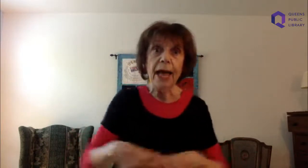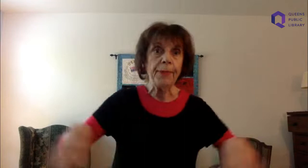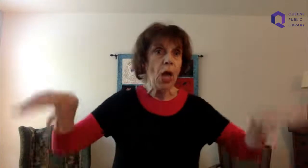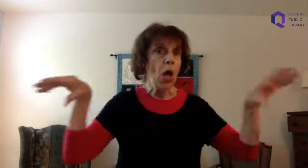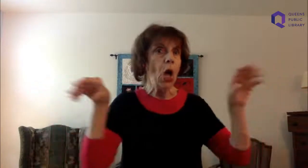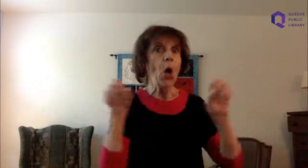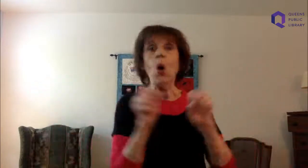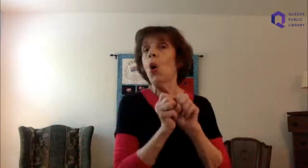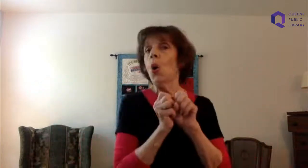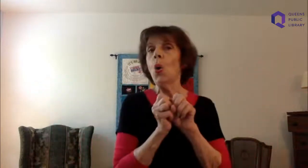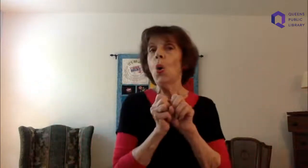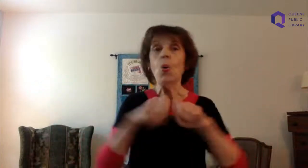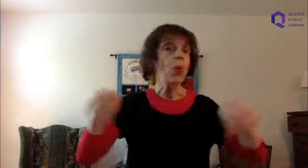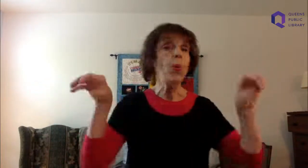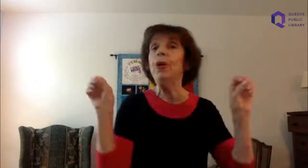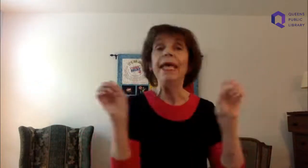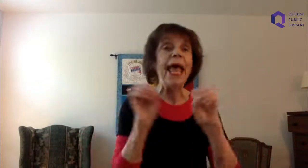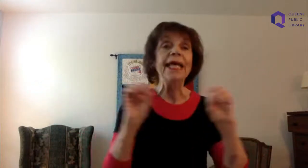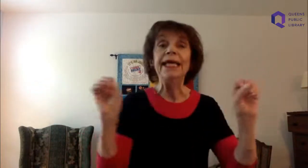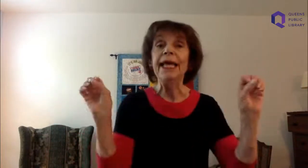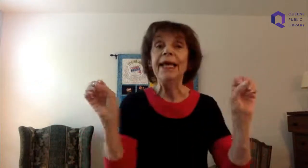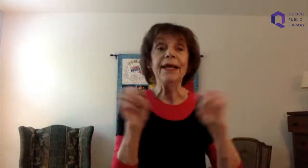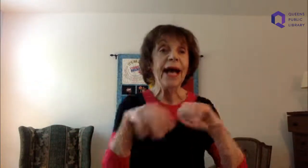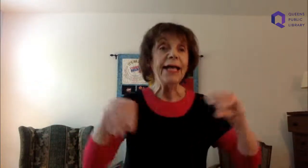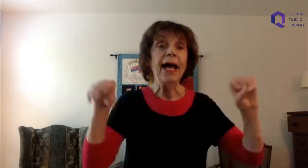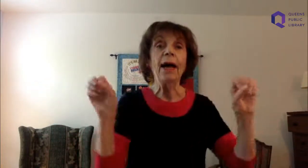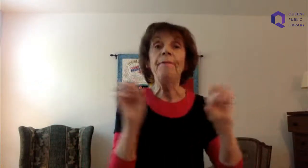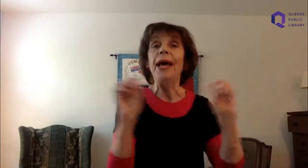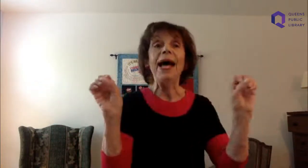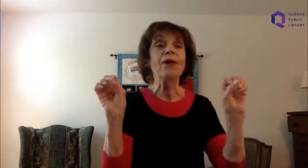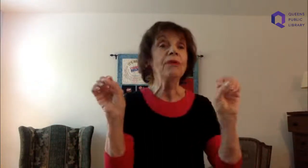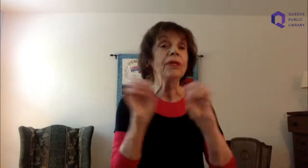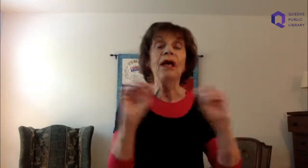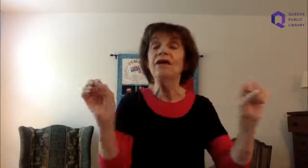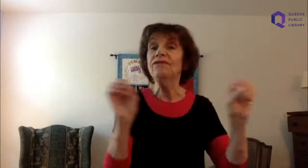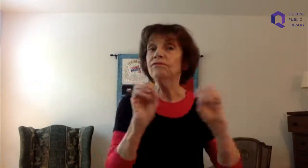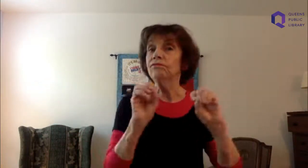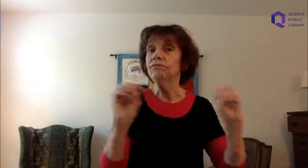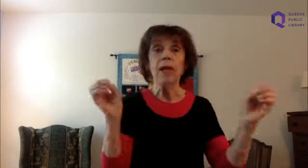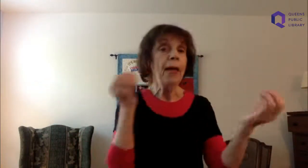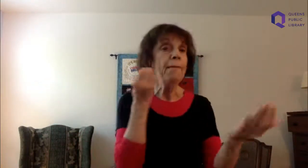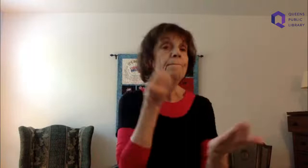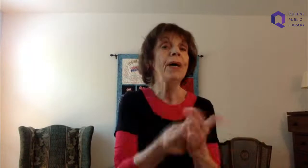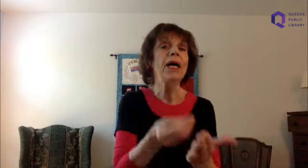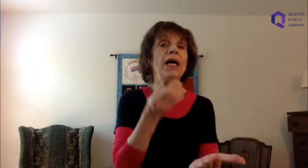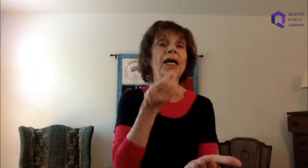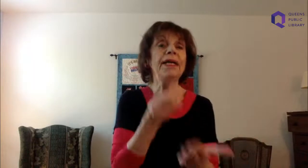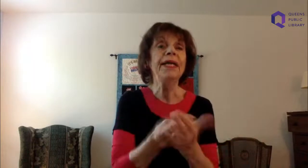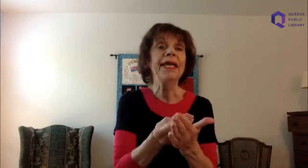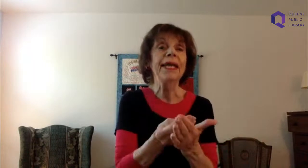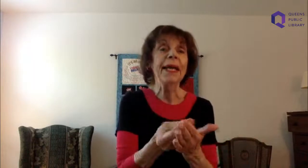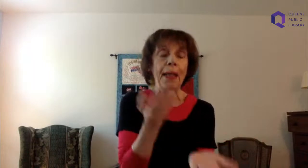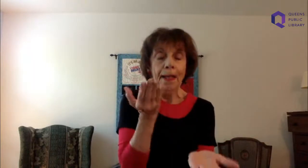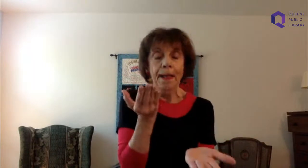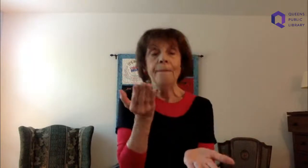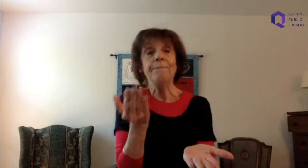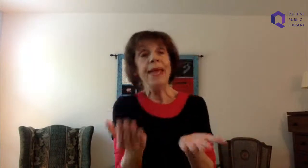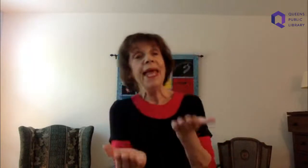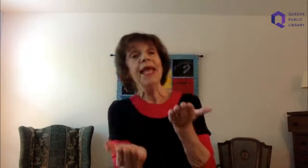top. Oh, we ain't got a barrel of money.